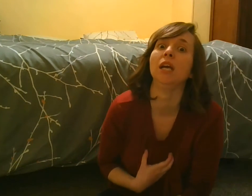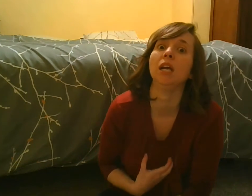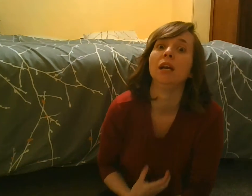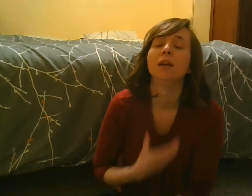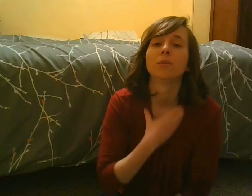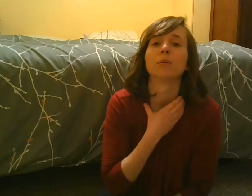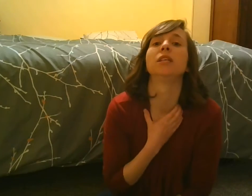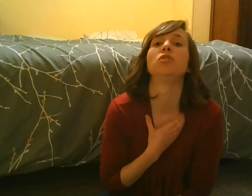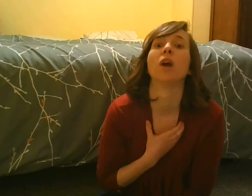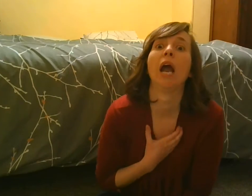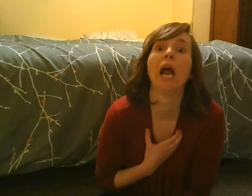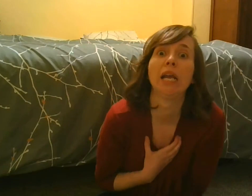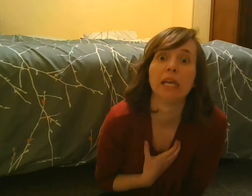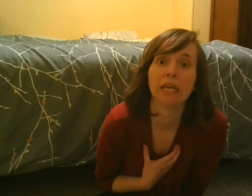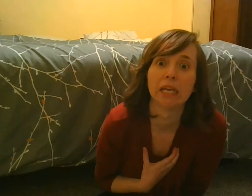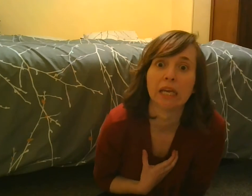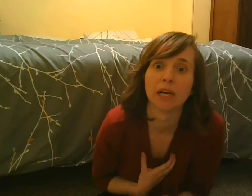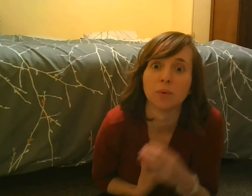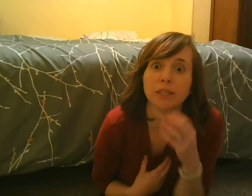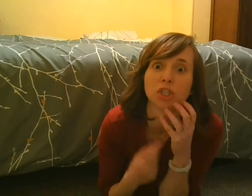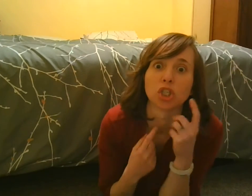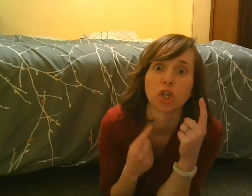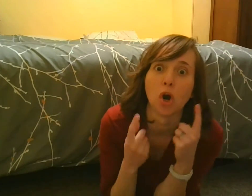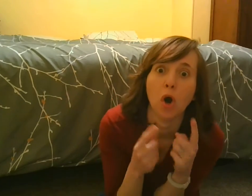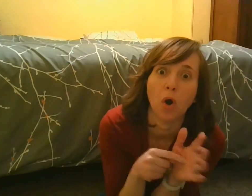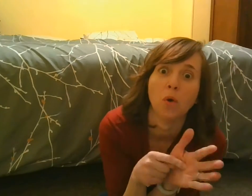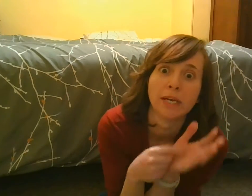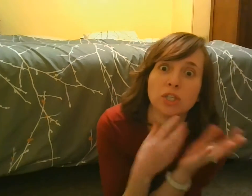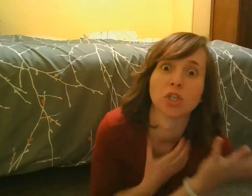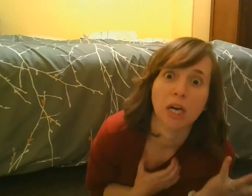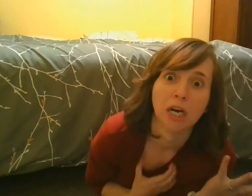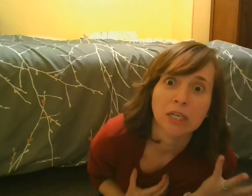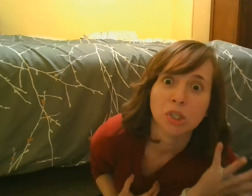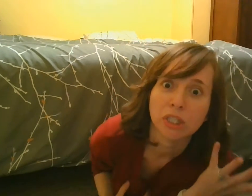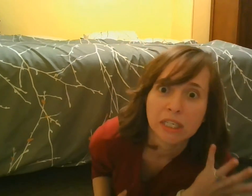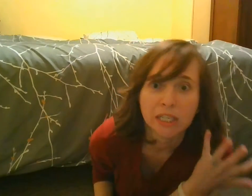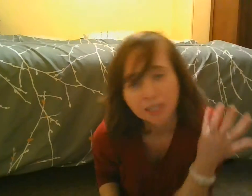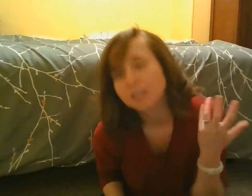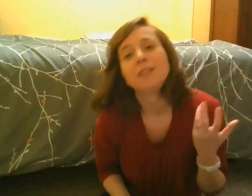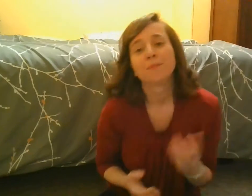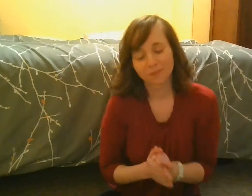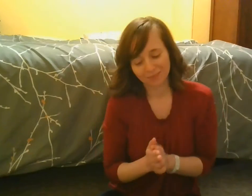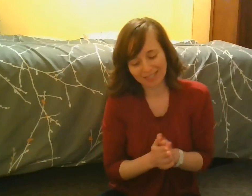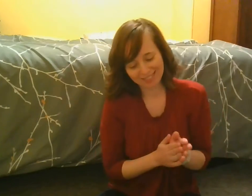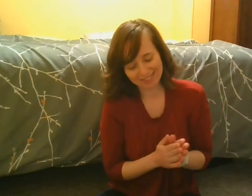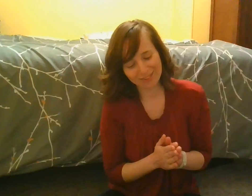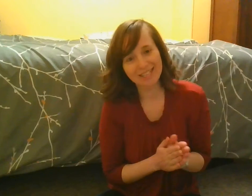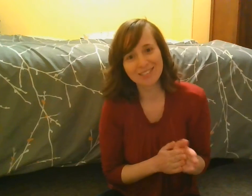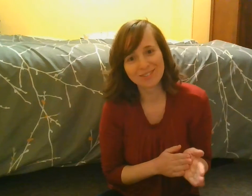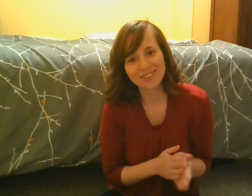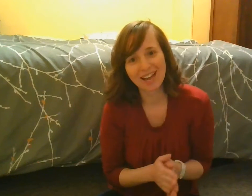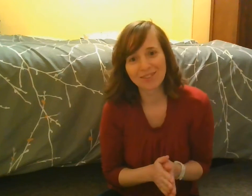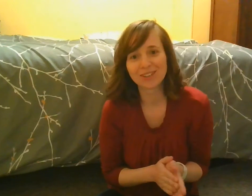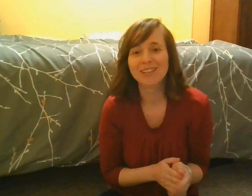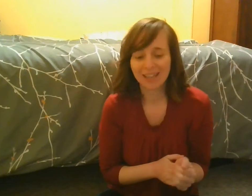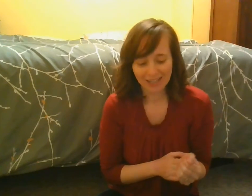hungry, really drag it and really show that you're hungry. So that's how you do that one.